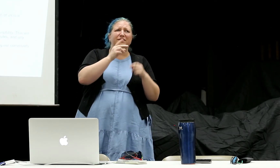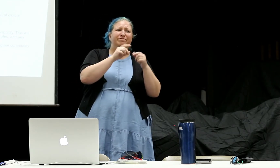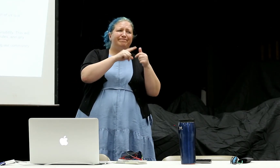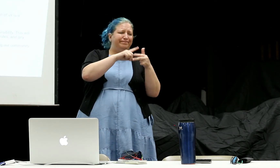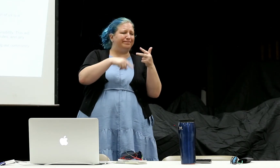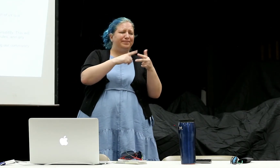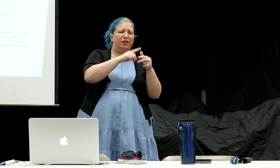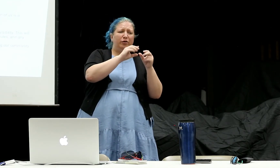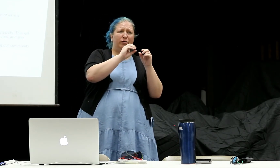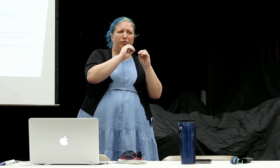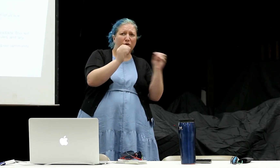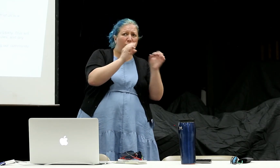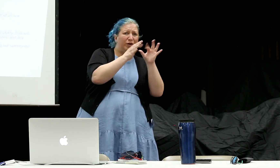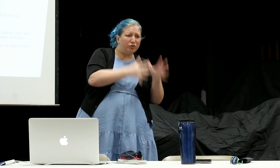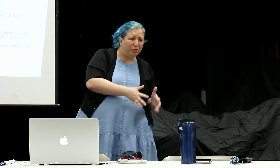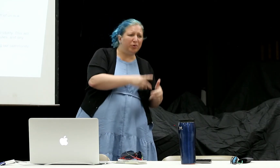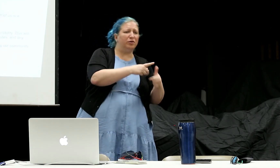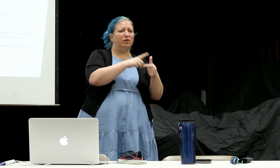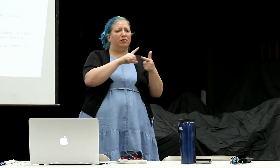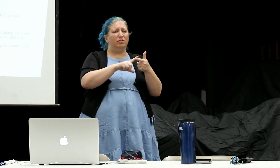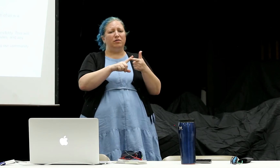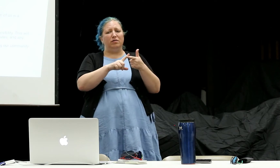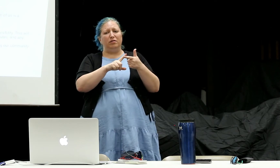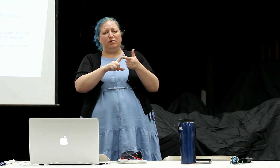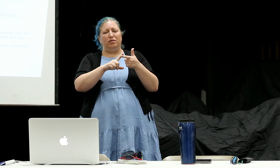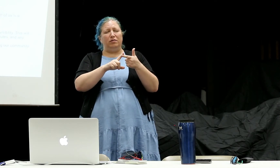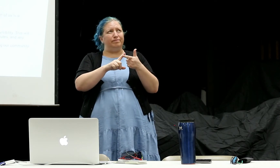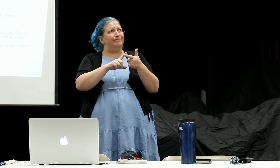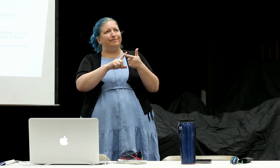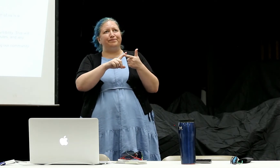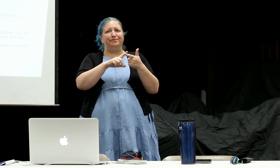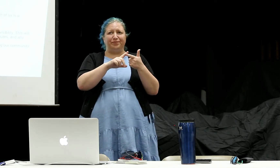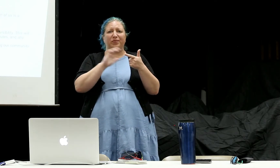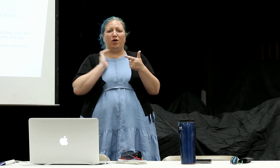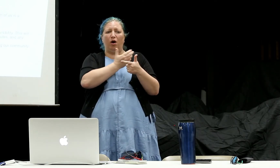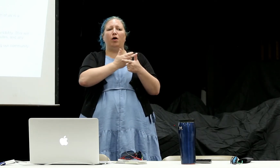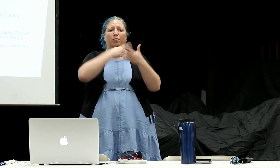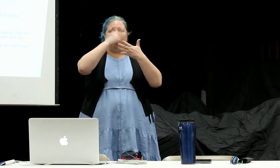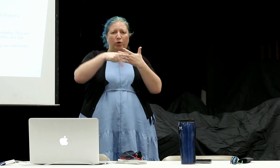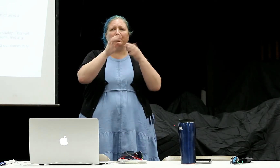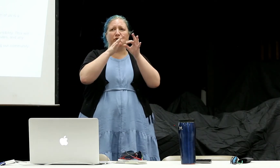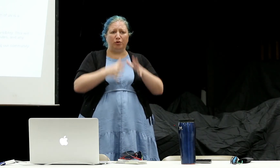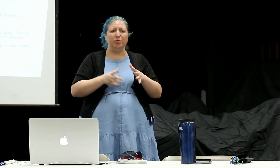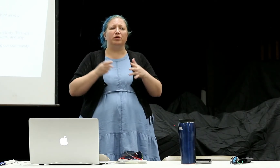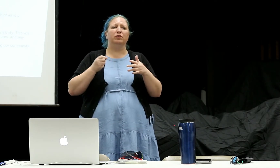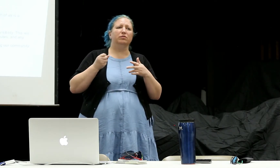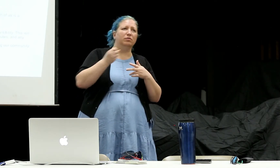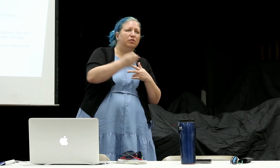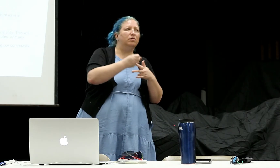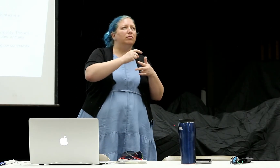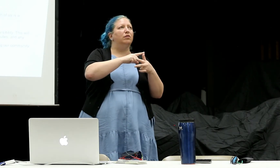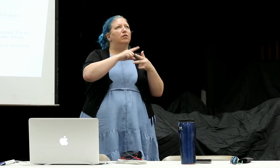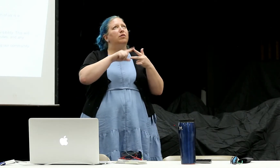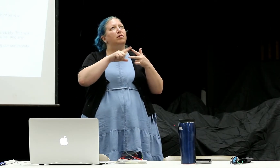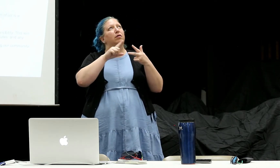And as a board, we are also here to listen to you, to listen to the community. We are here with open eyes to see